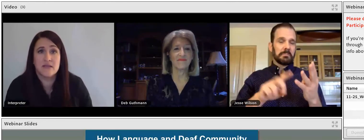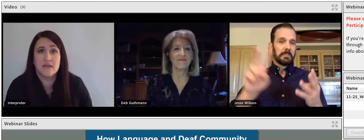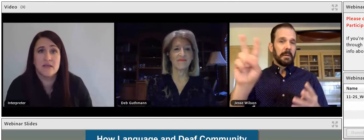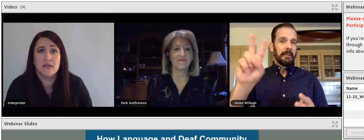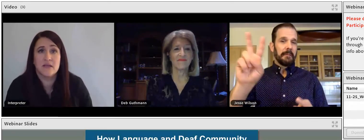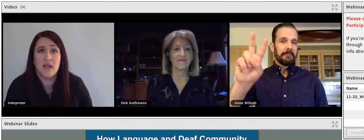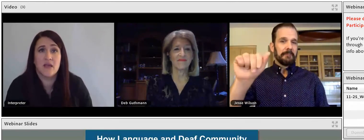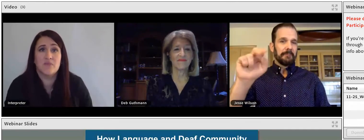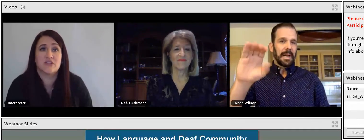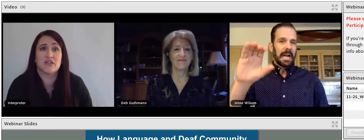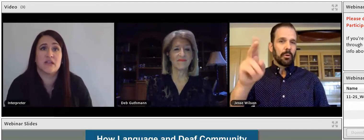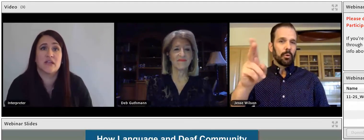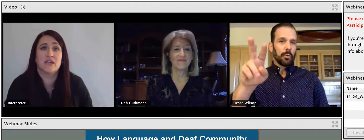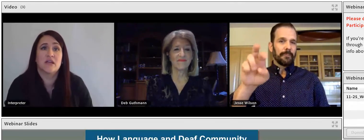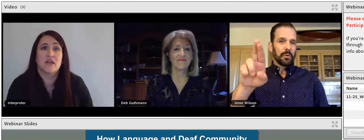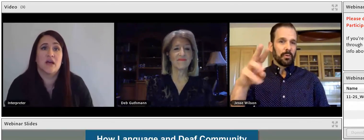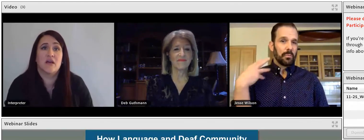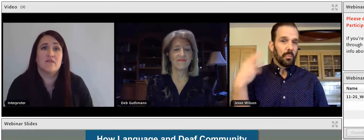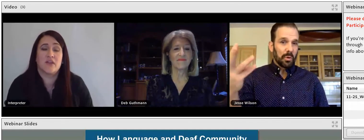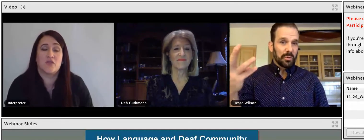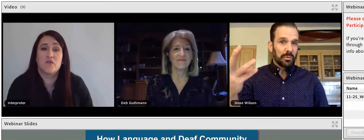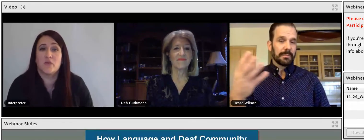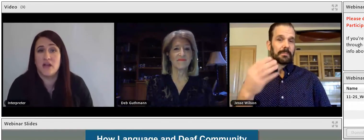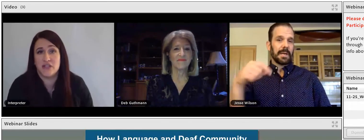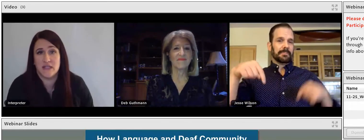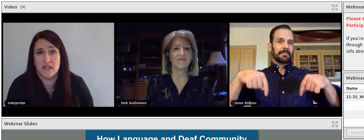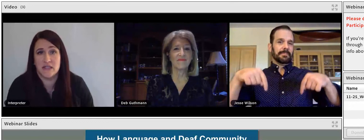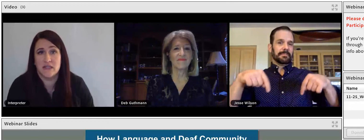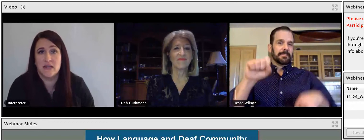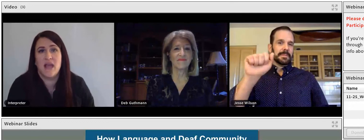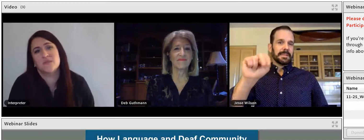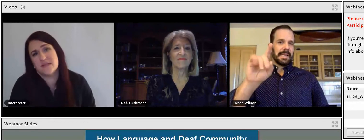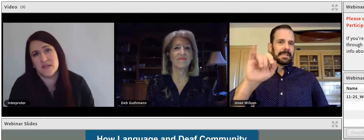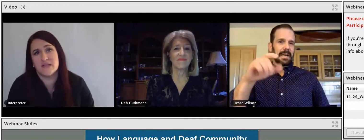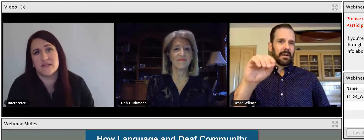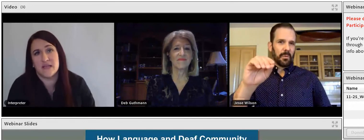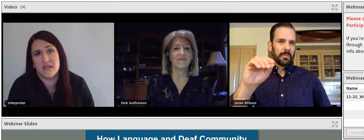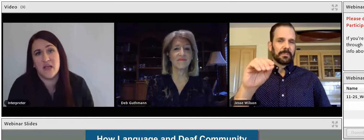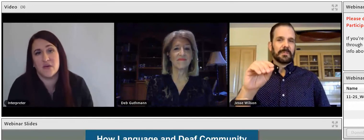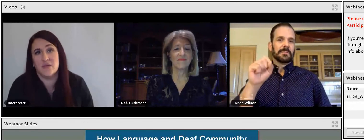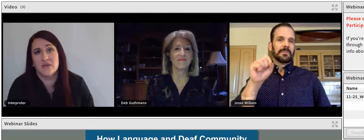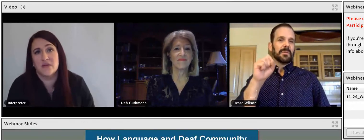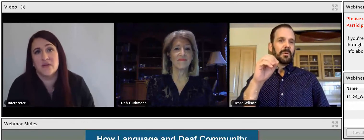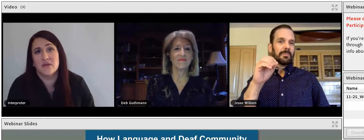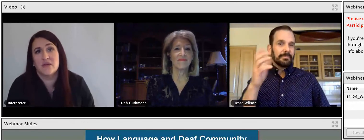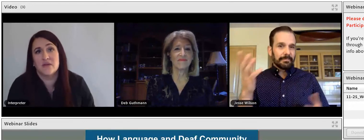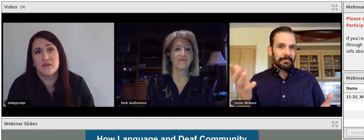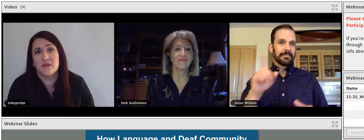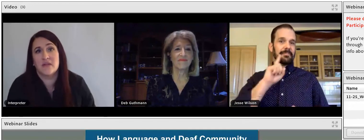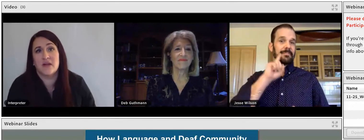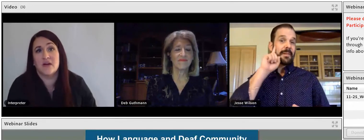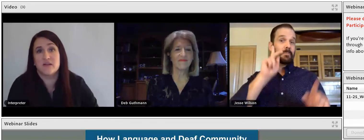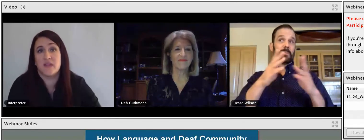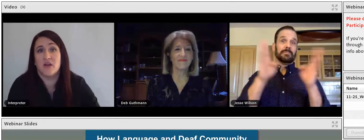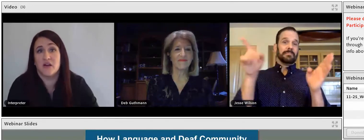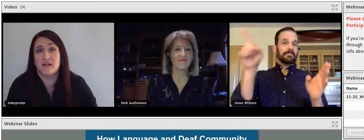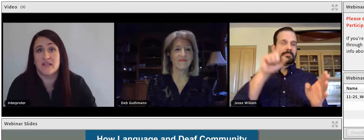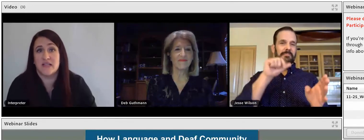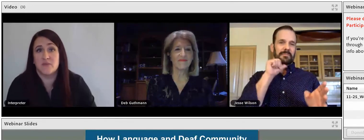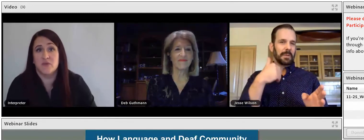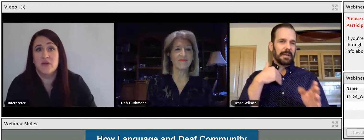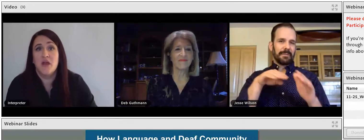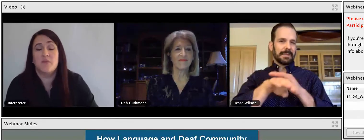Texas, and potentially Vancouver, Washington, as well as here in San Diego, there